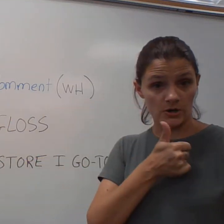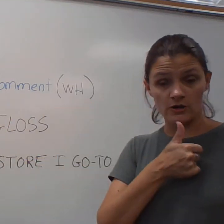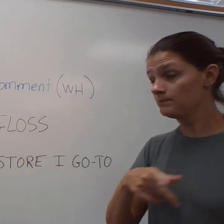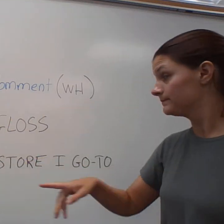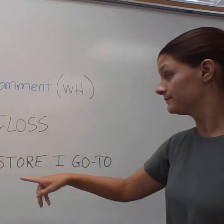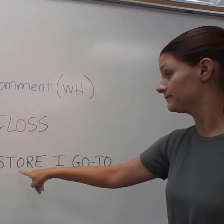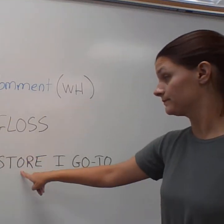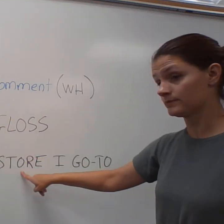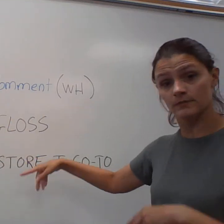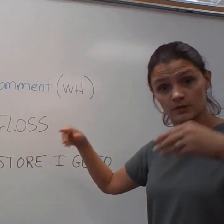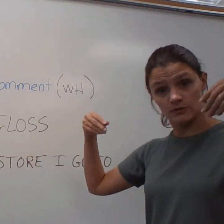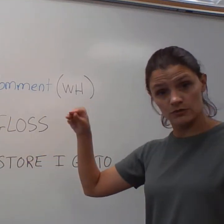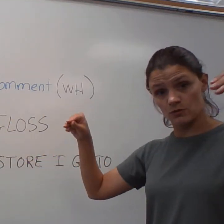Tomorrow, store,